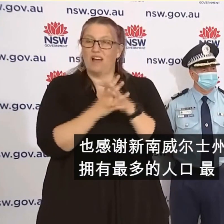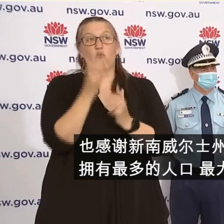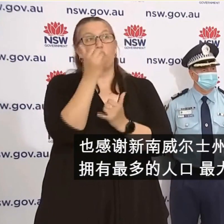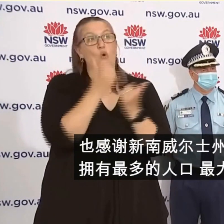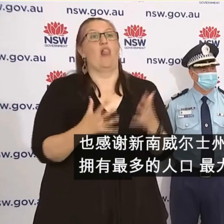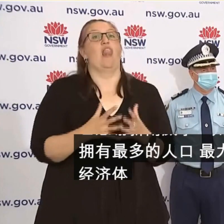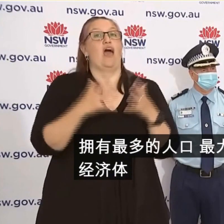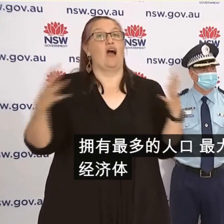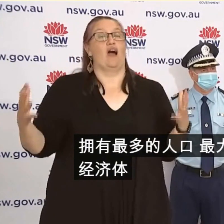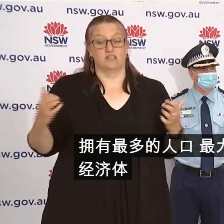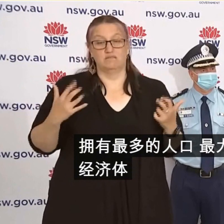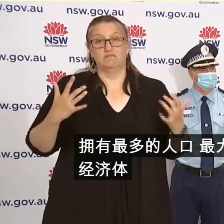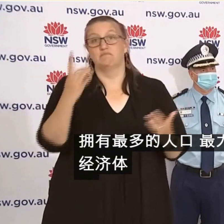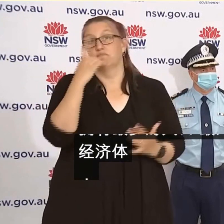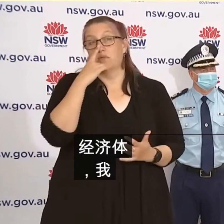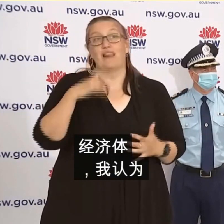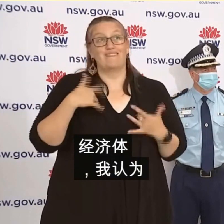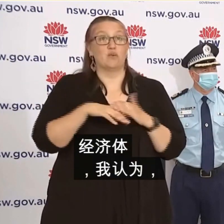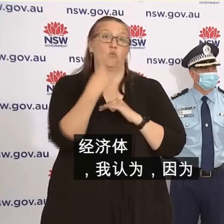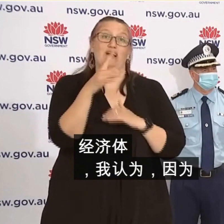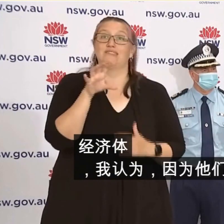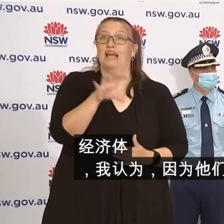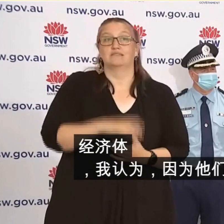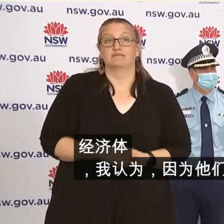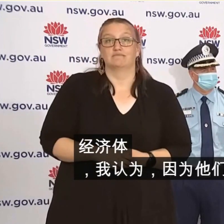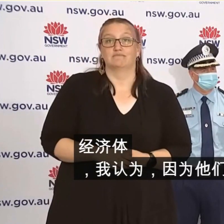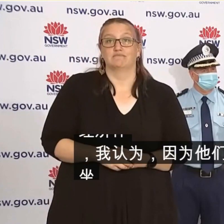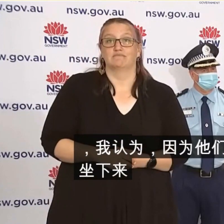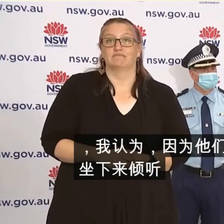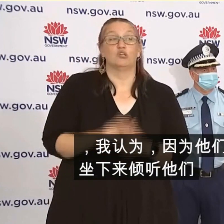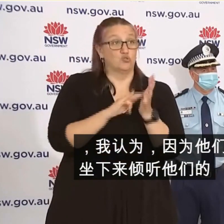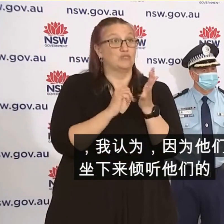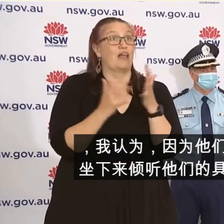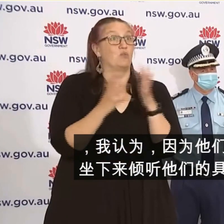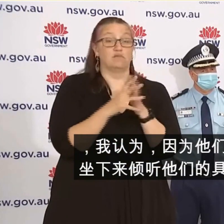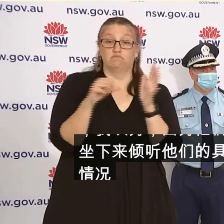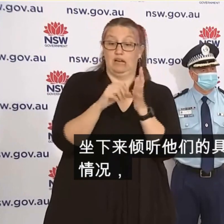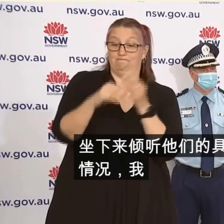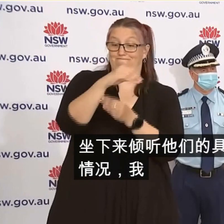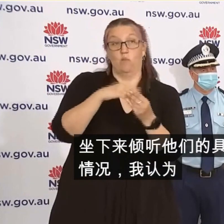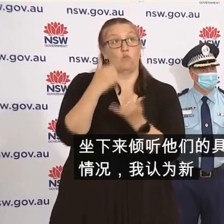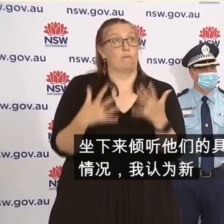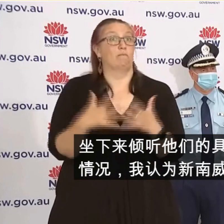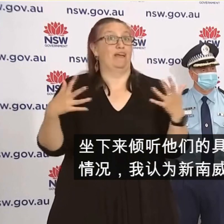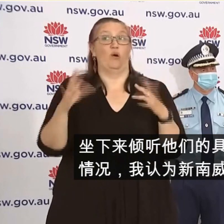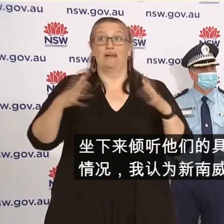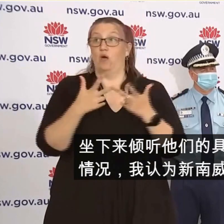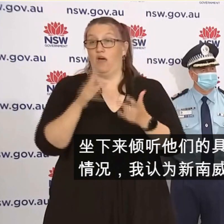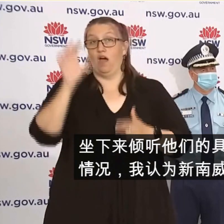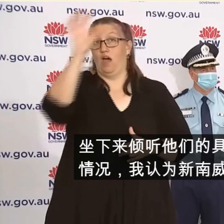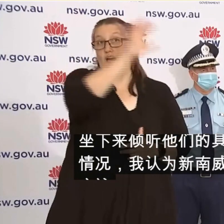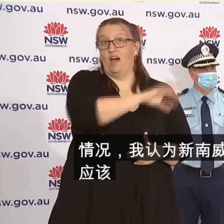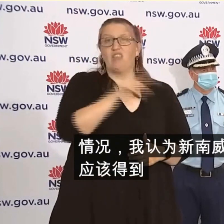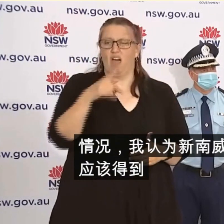largest population, the largest economy, and I think as they want us to always sit up and listen to their specific circumstances, I think New South